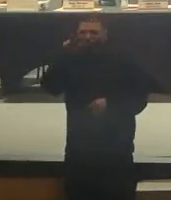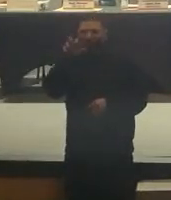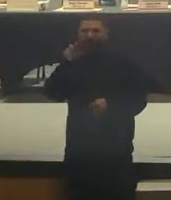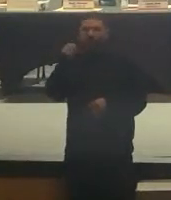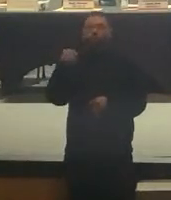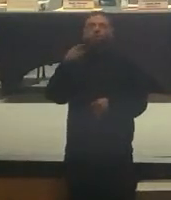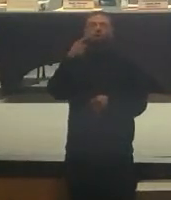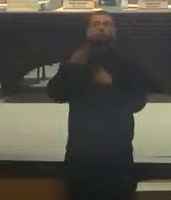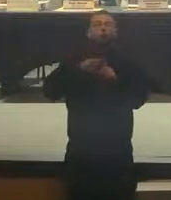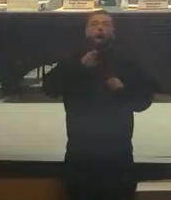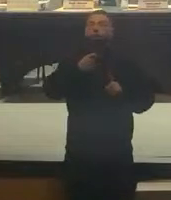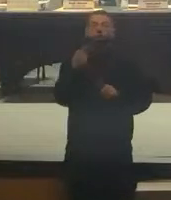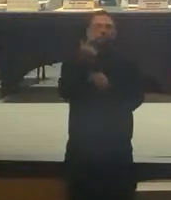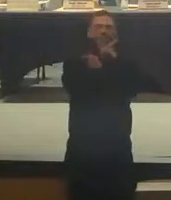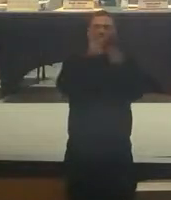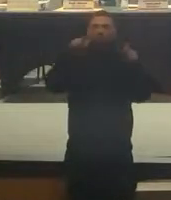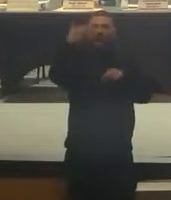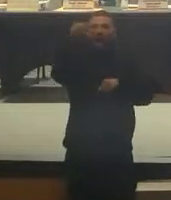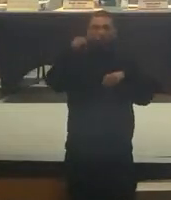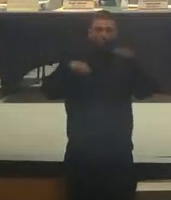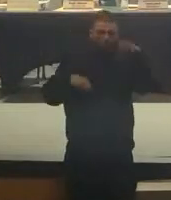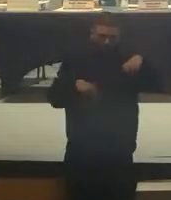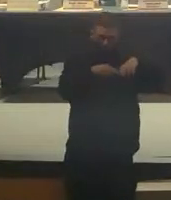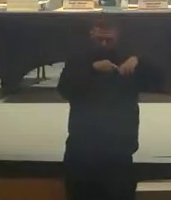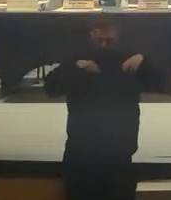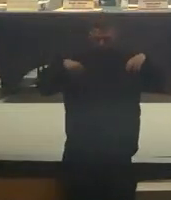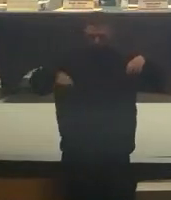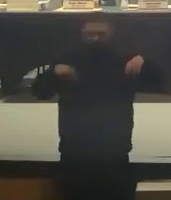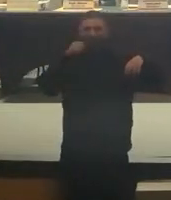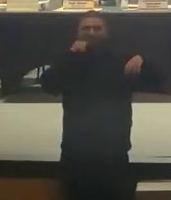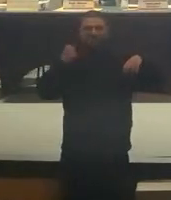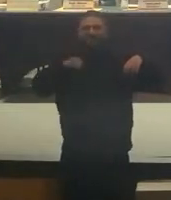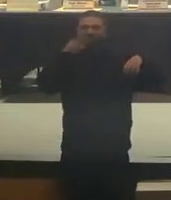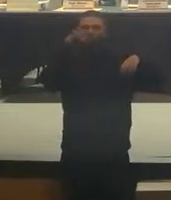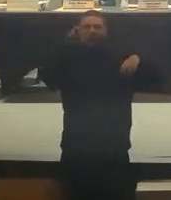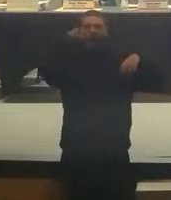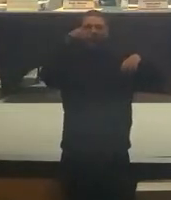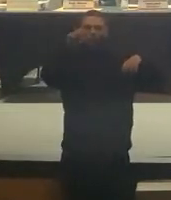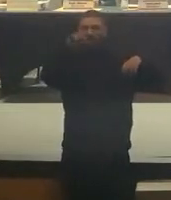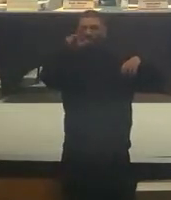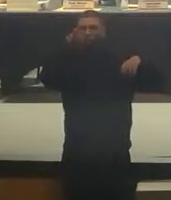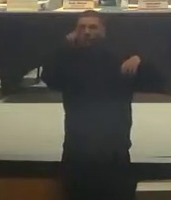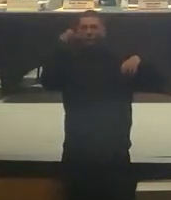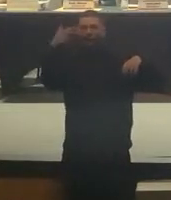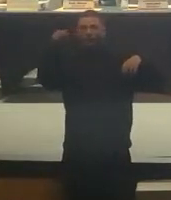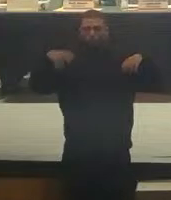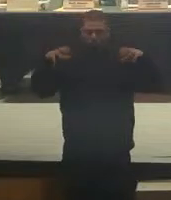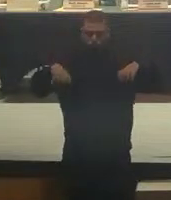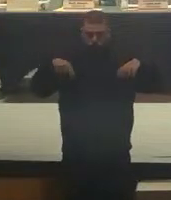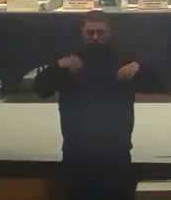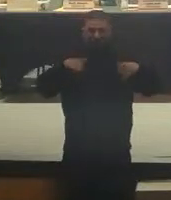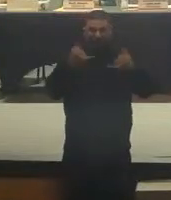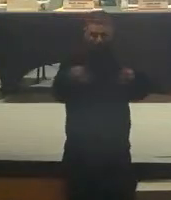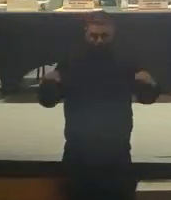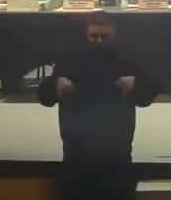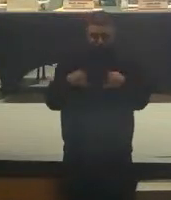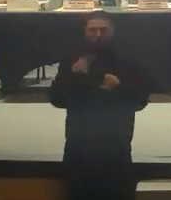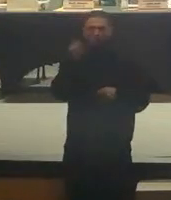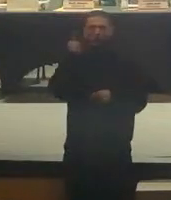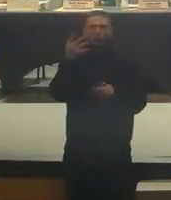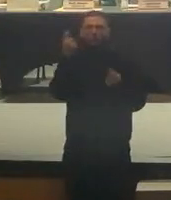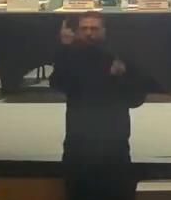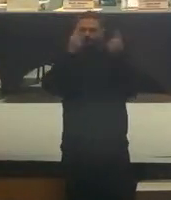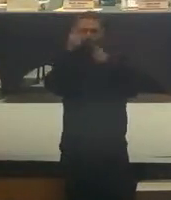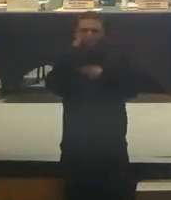from Liberty High School to Silverado High School. These are the areas being considered for rezoning of the Attendance Zone